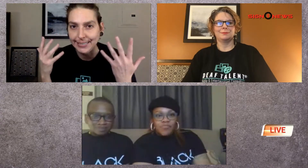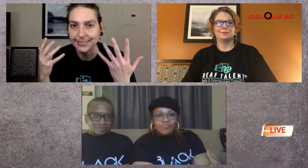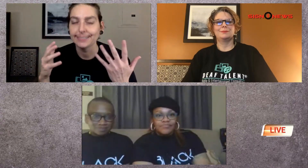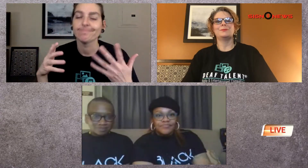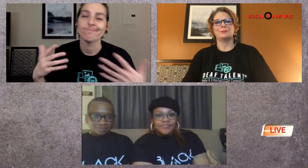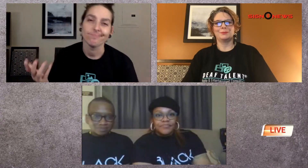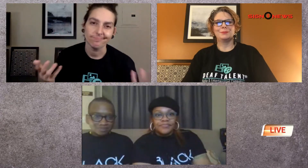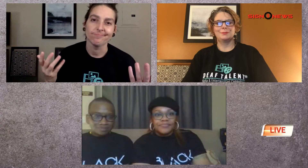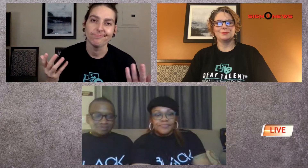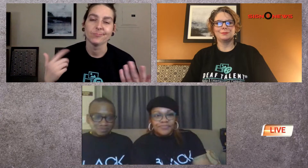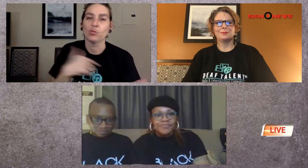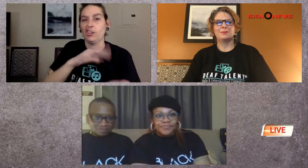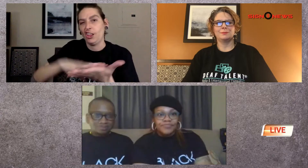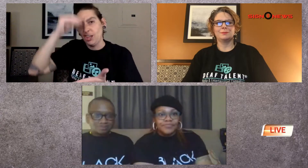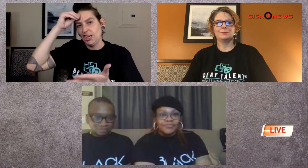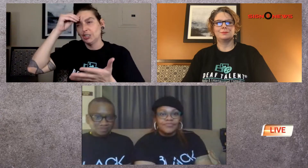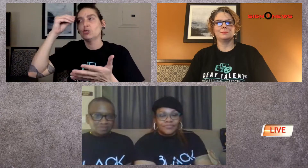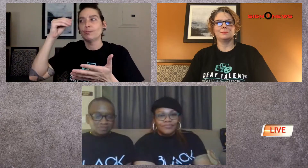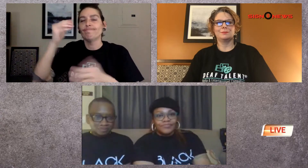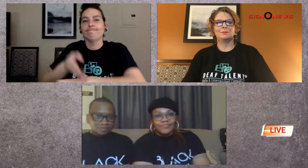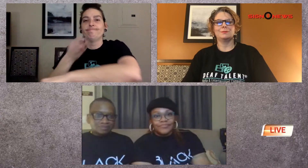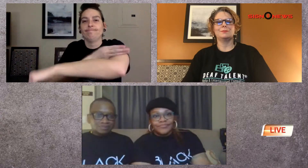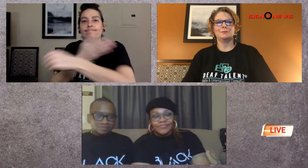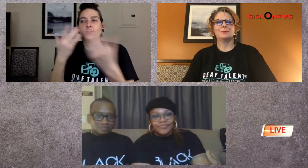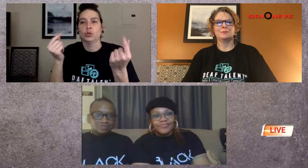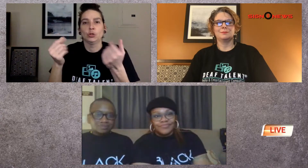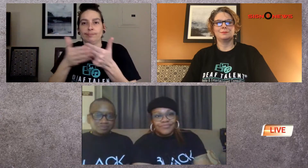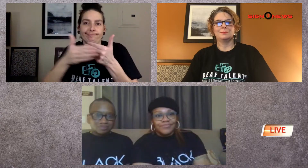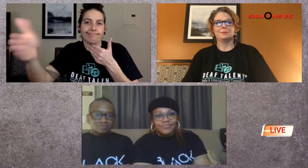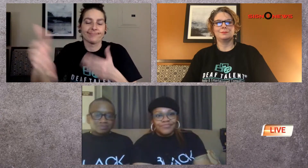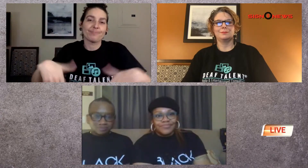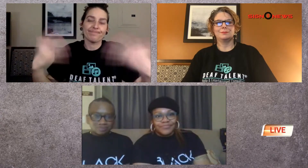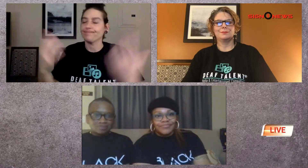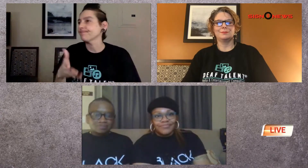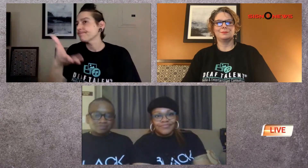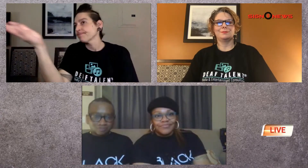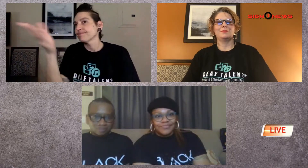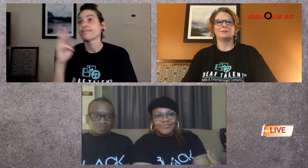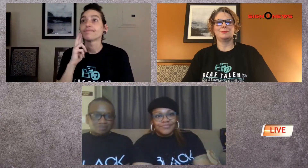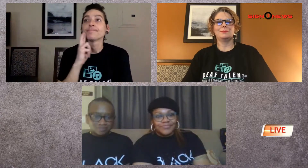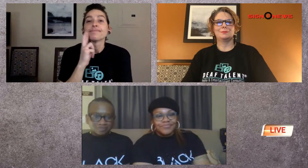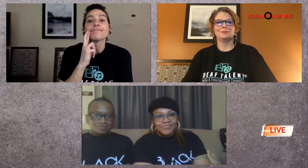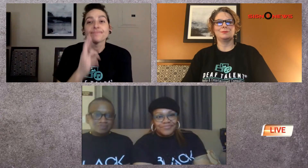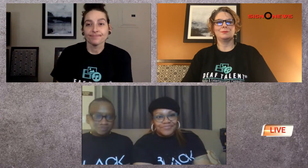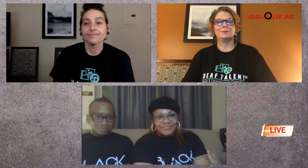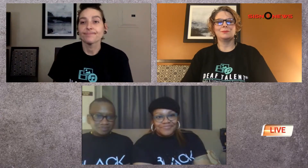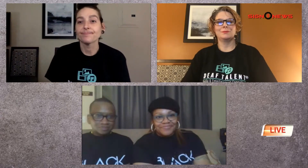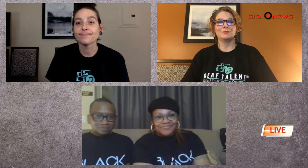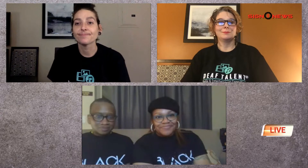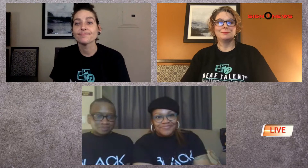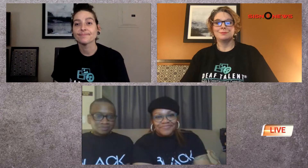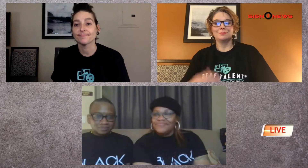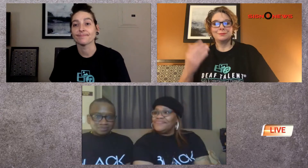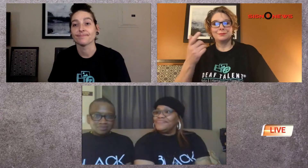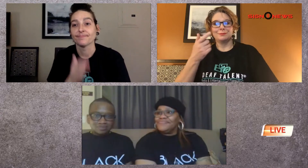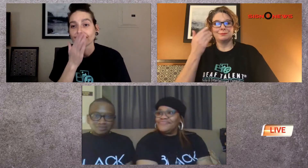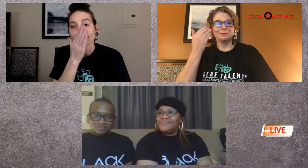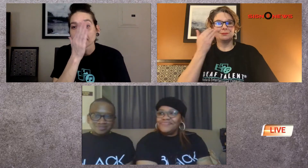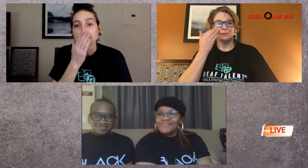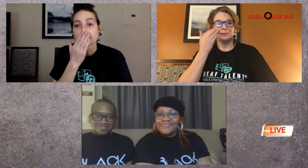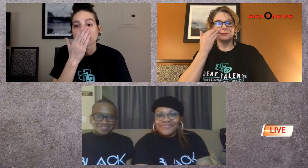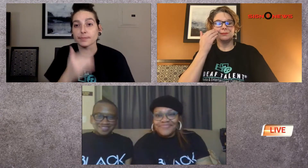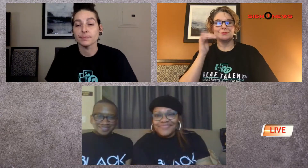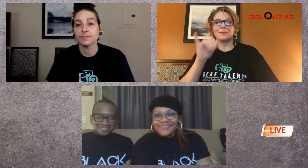technology. Technology is not deaf friendly. So we're learning that. And it's getting better as we go. Rose?